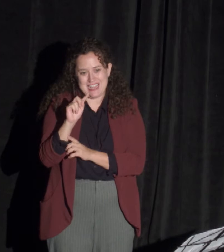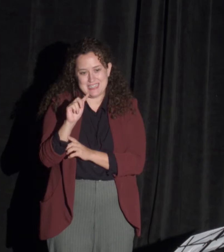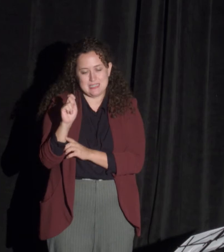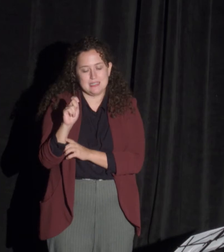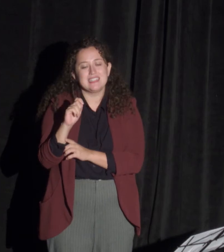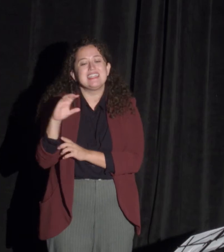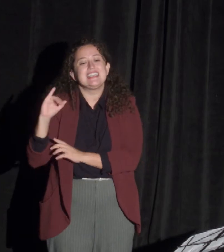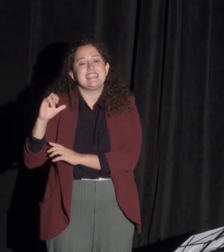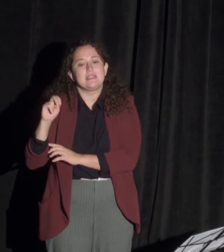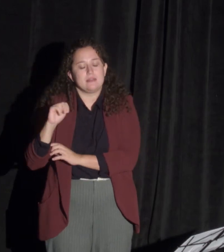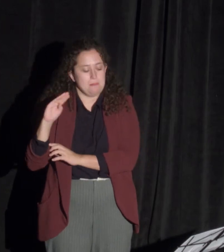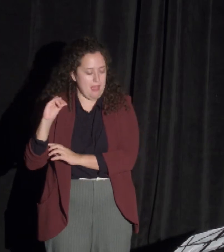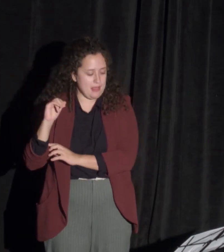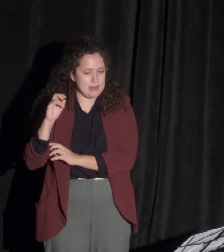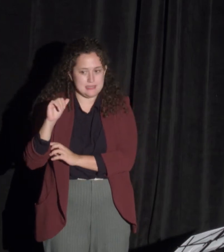Press.